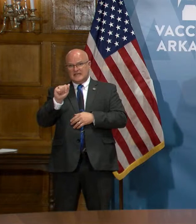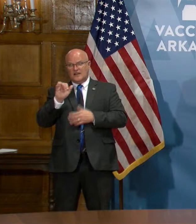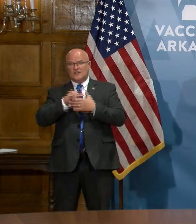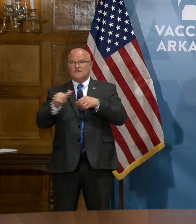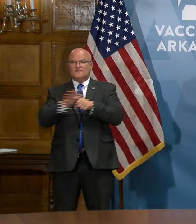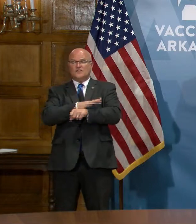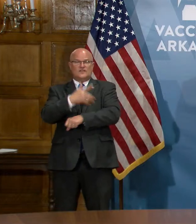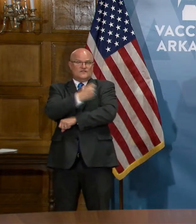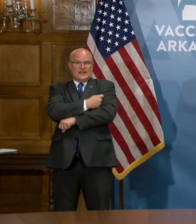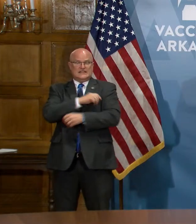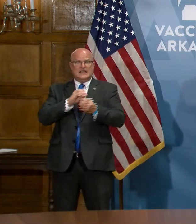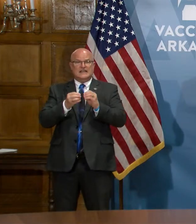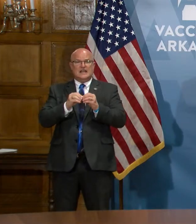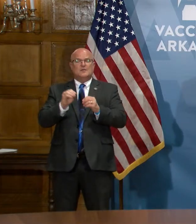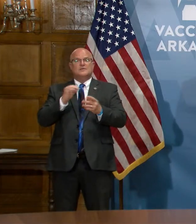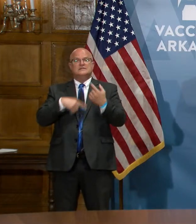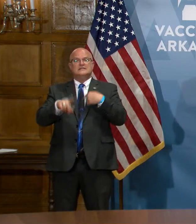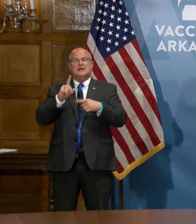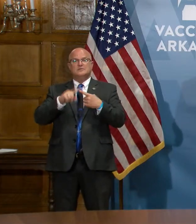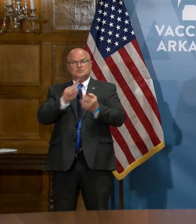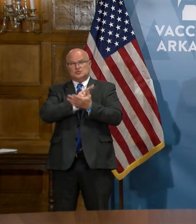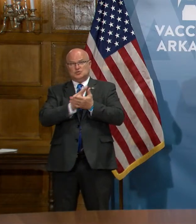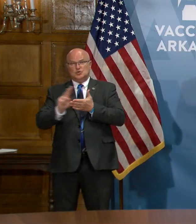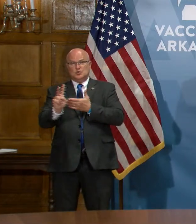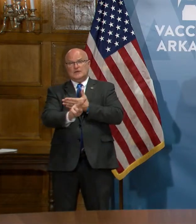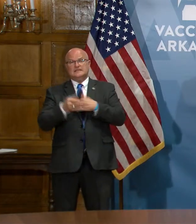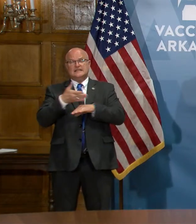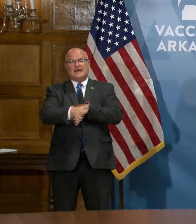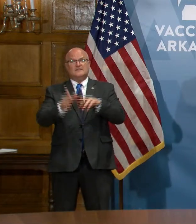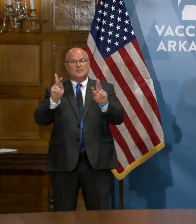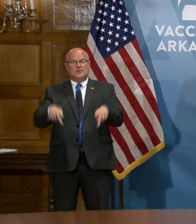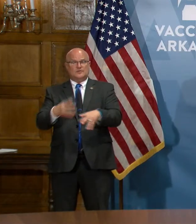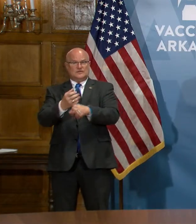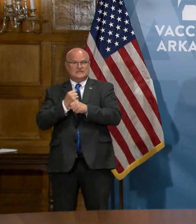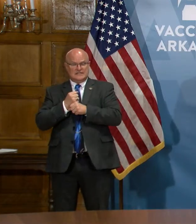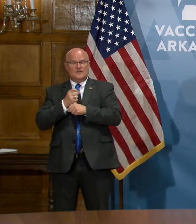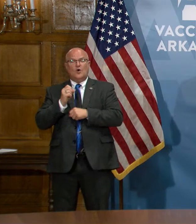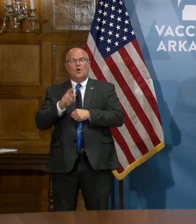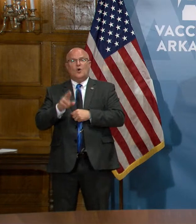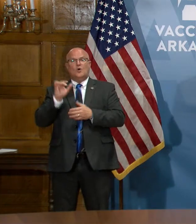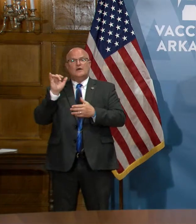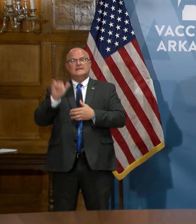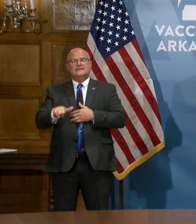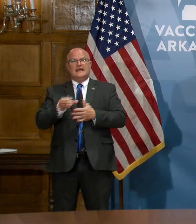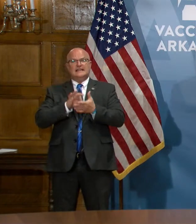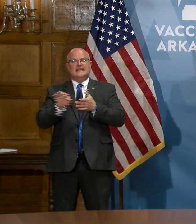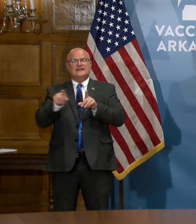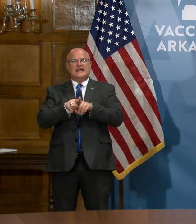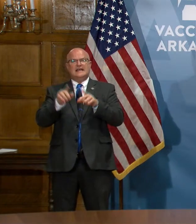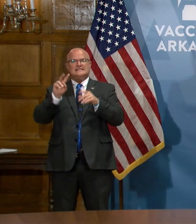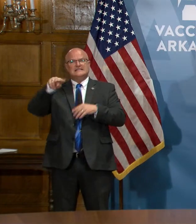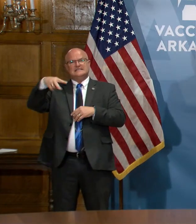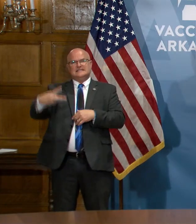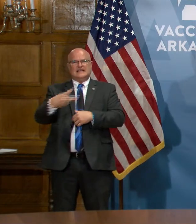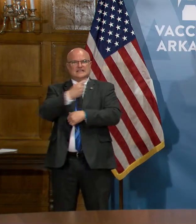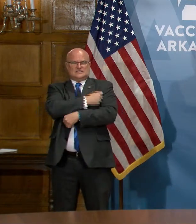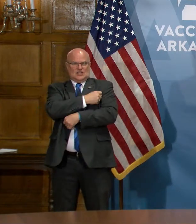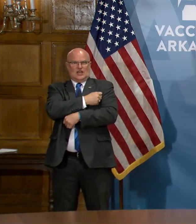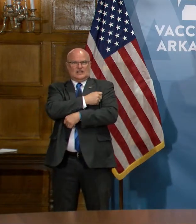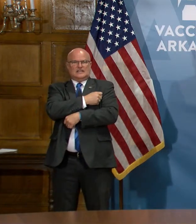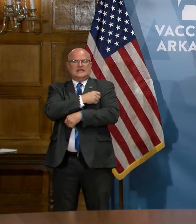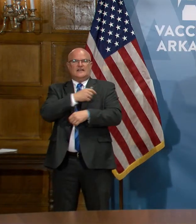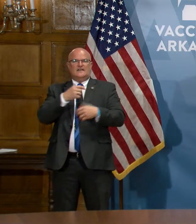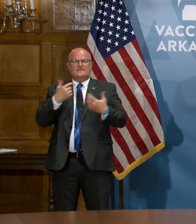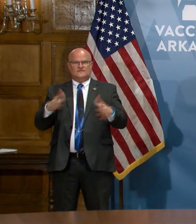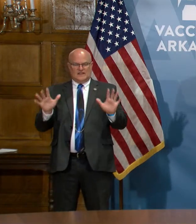those fully vaccinated numbers coming 2 weeks after a person's received that shot, or is that counted as a second shot going in the